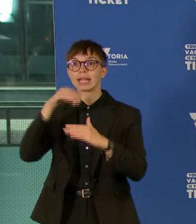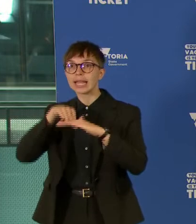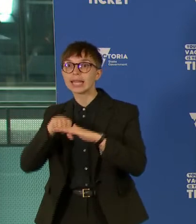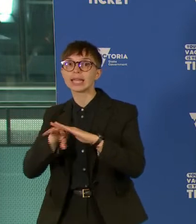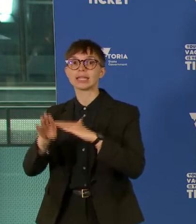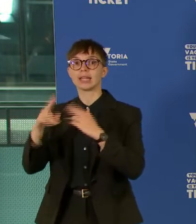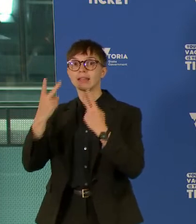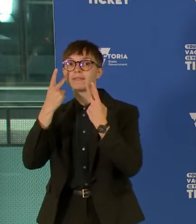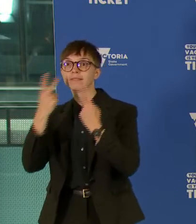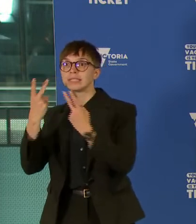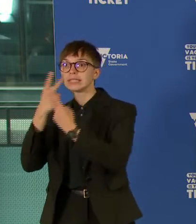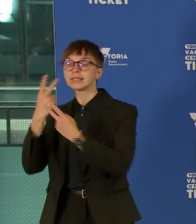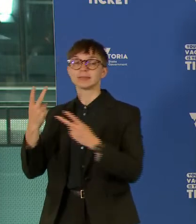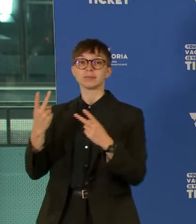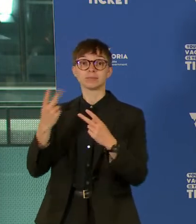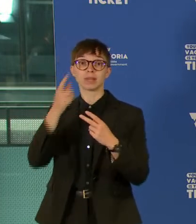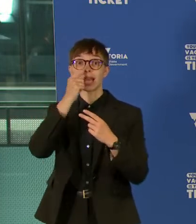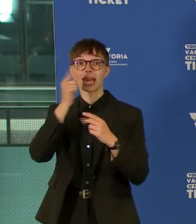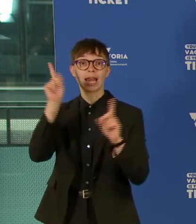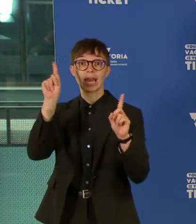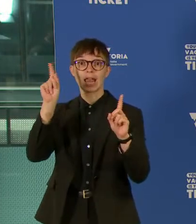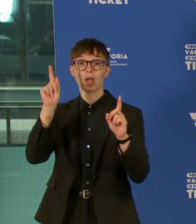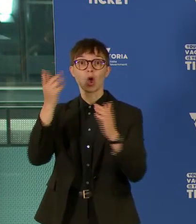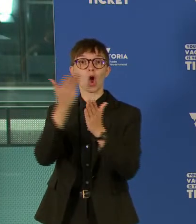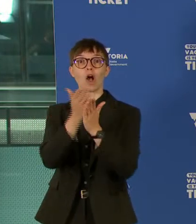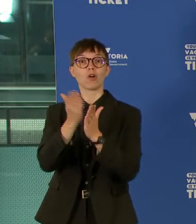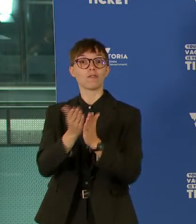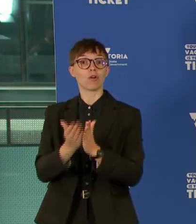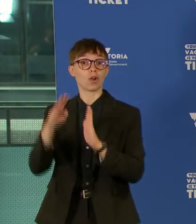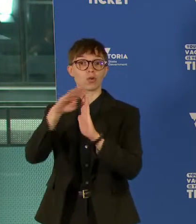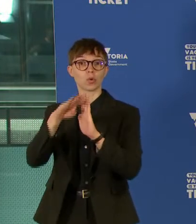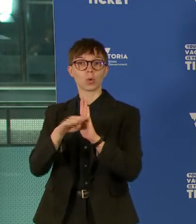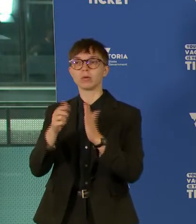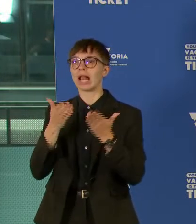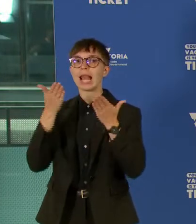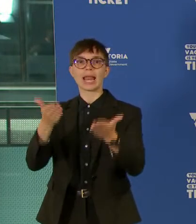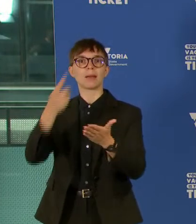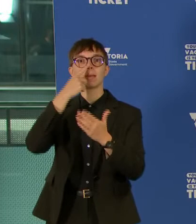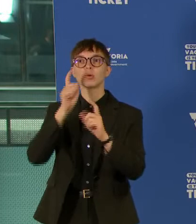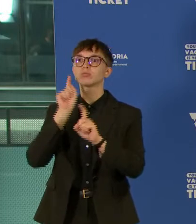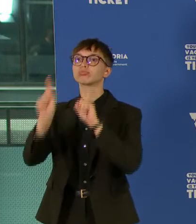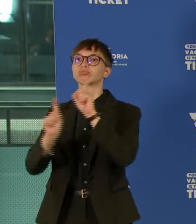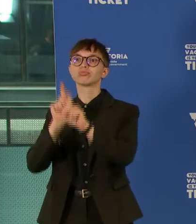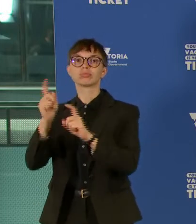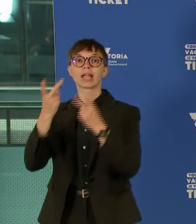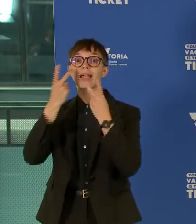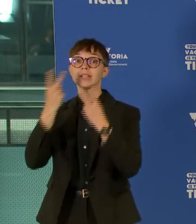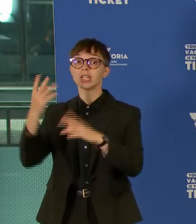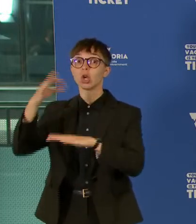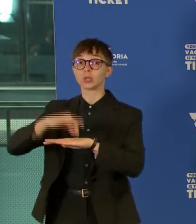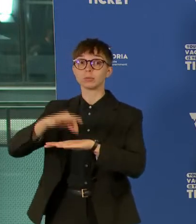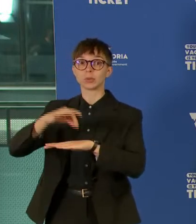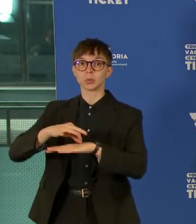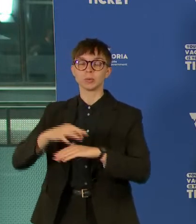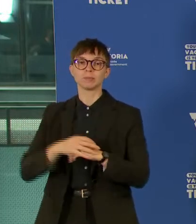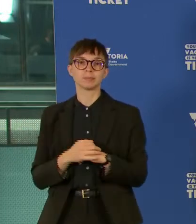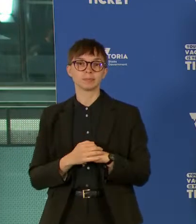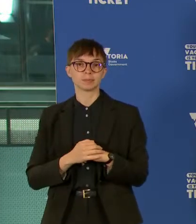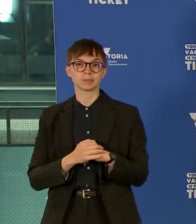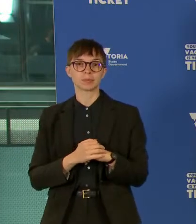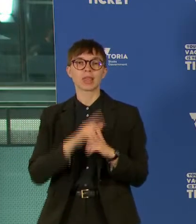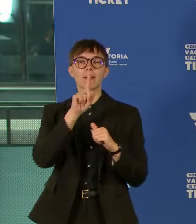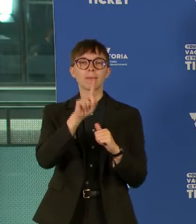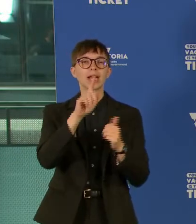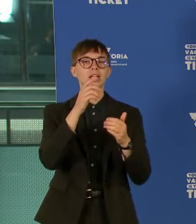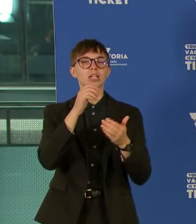health services able to tailor their own settings based on their own circumstances. And